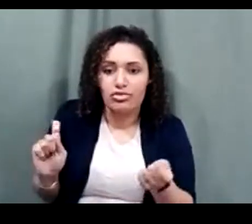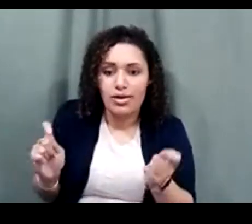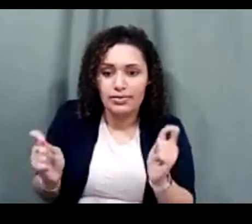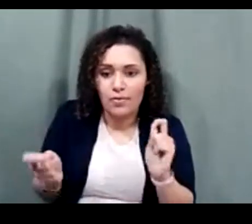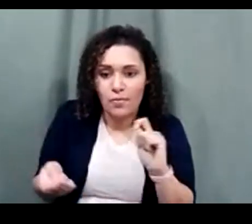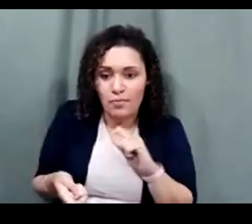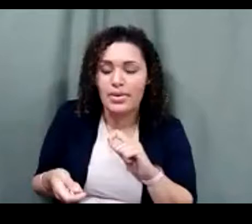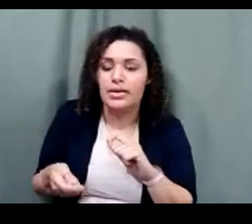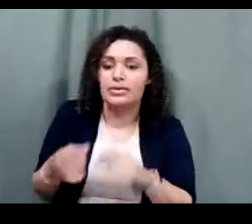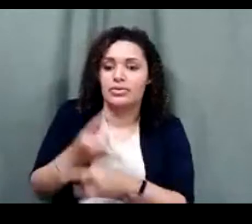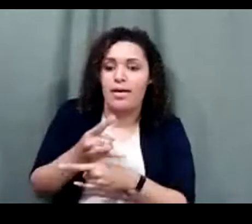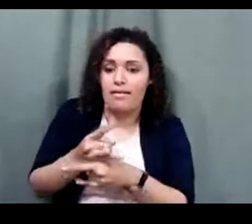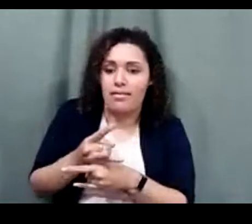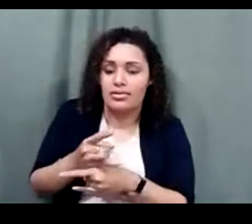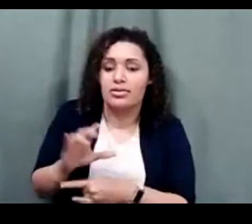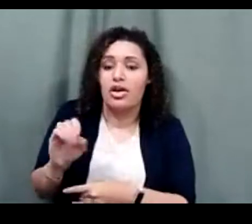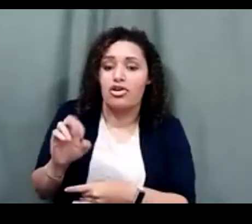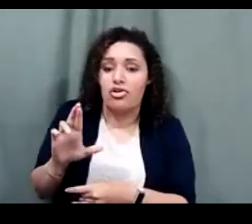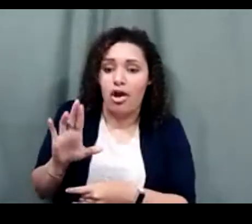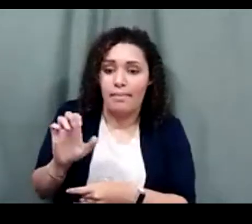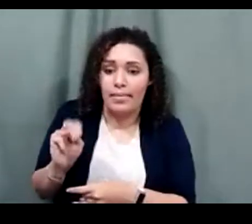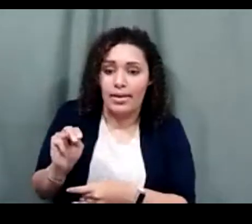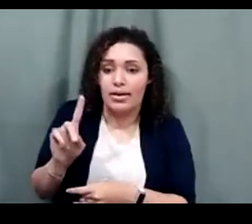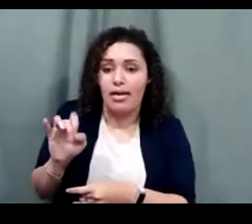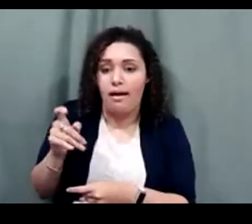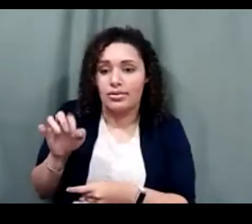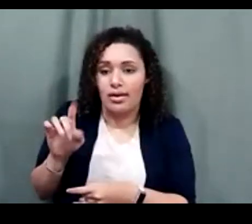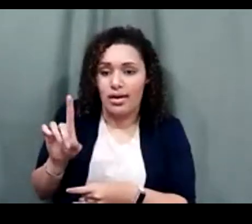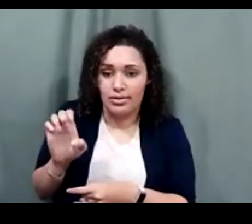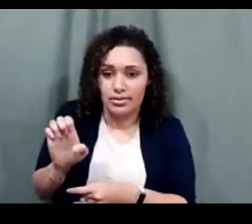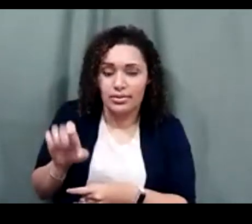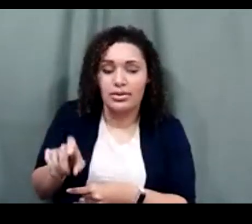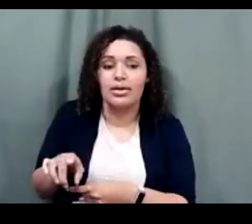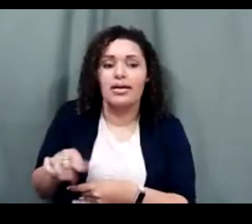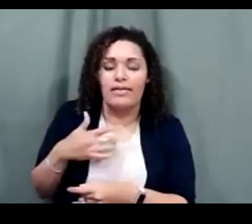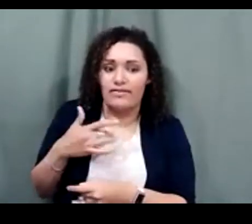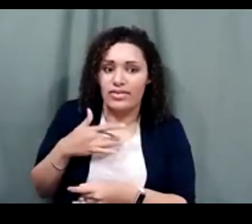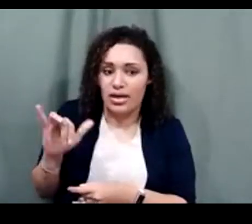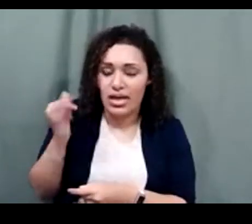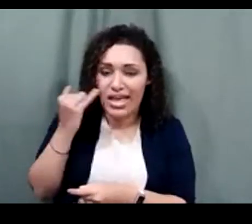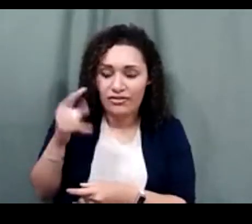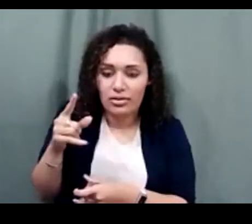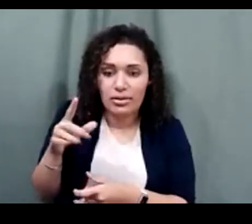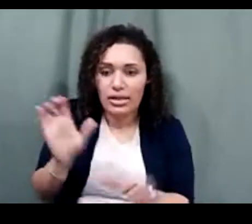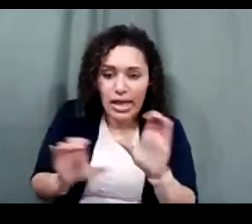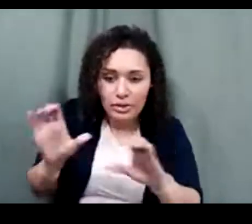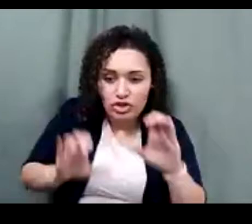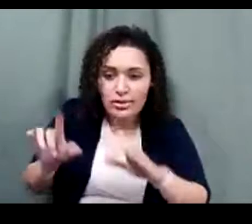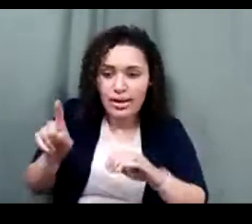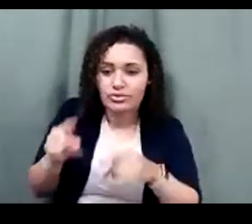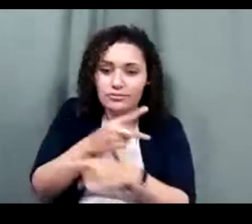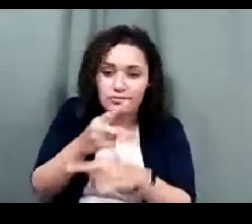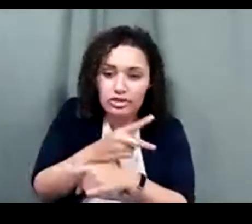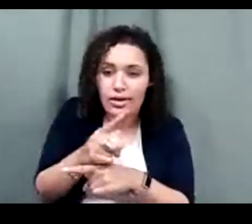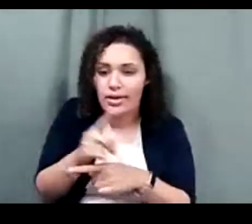into alcohol and carbon dioxide. And that's pretty much like, I feel like if you ever took chemistry and you had to like write out the equation of the